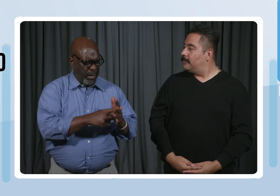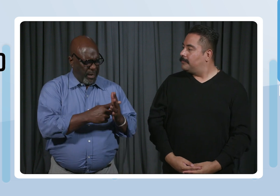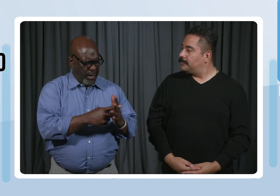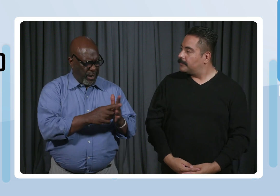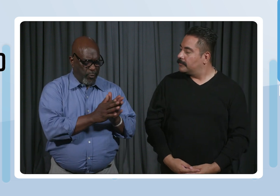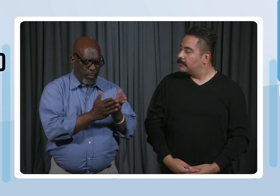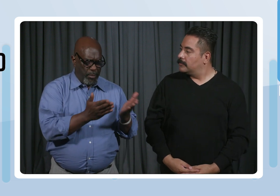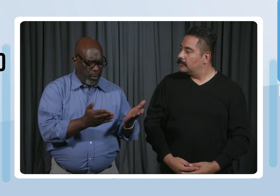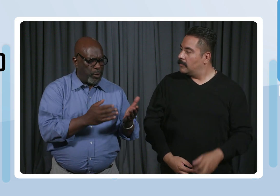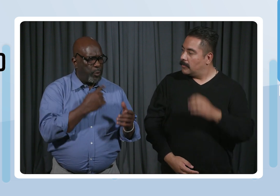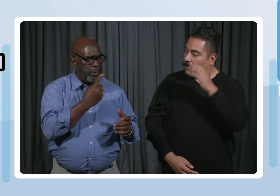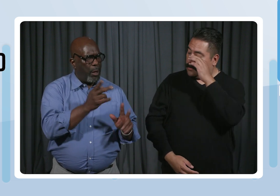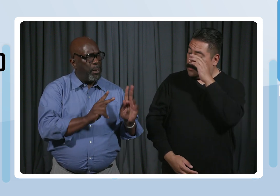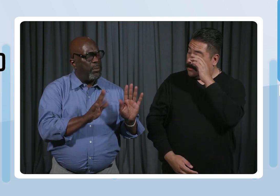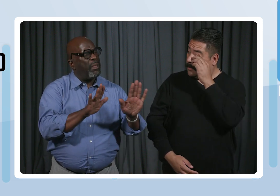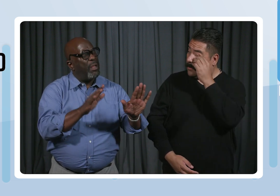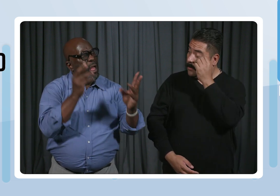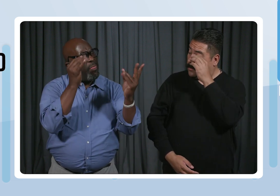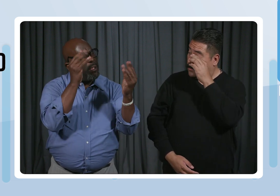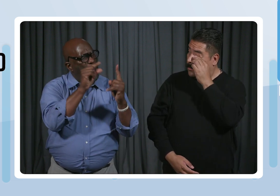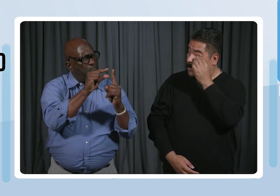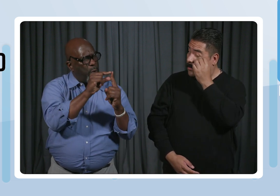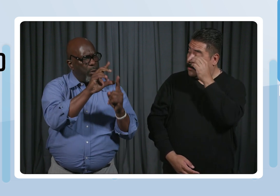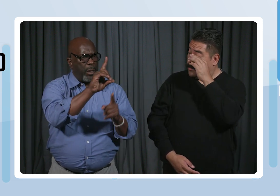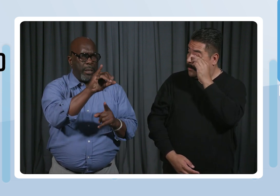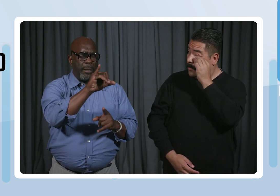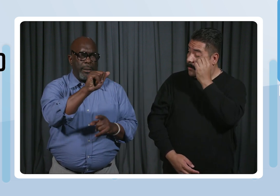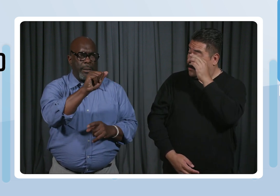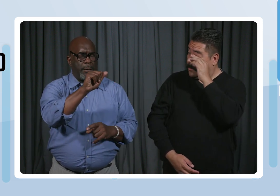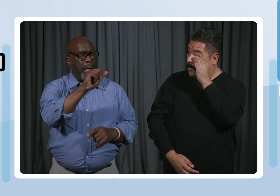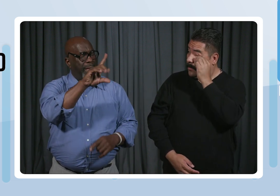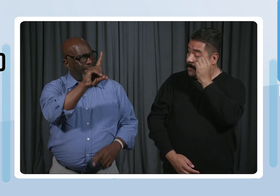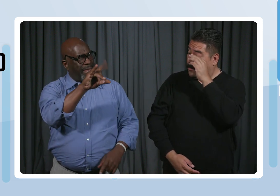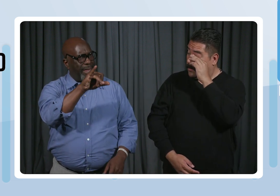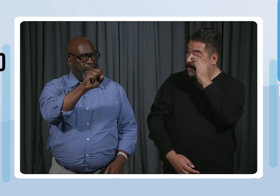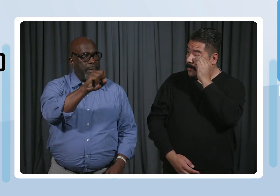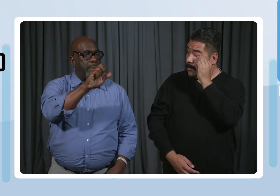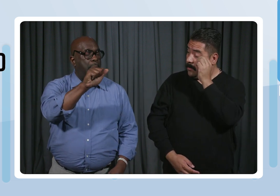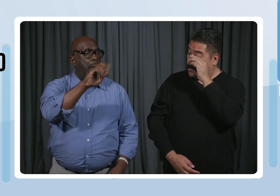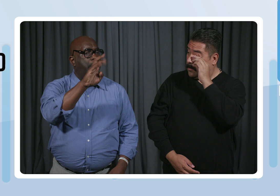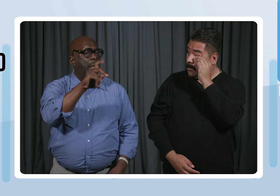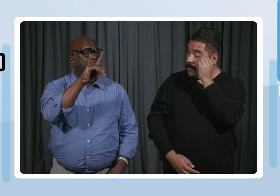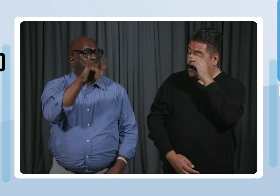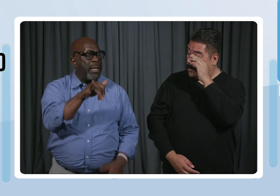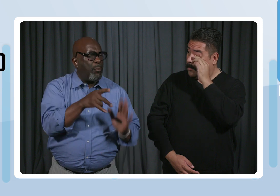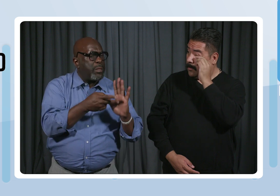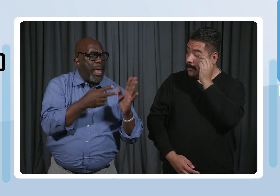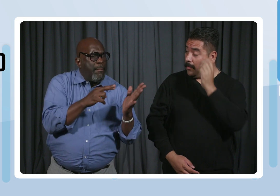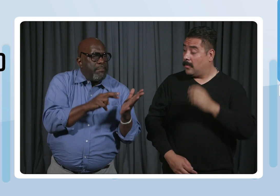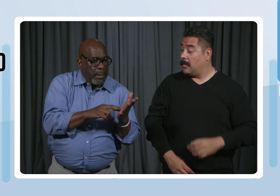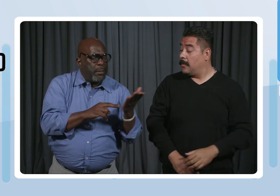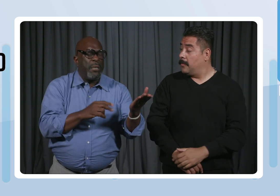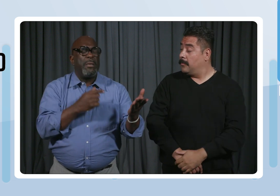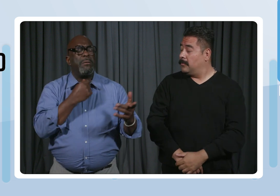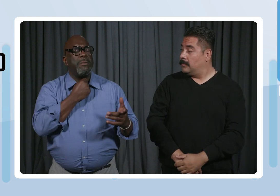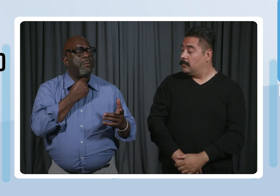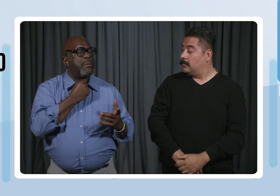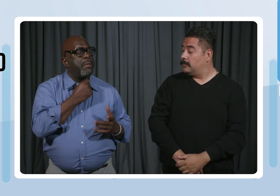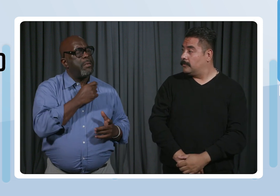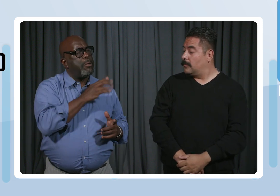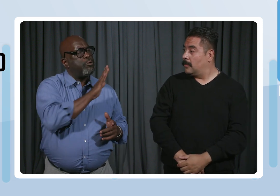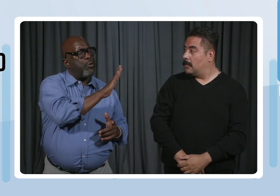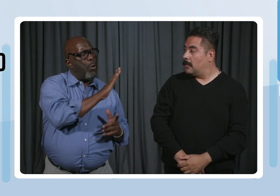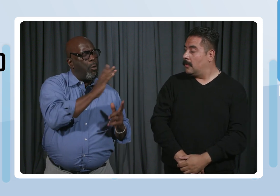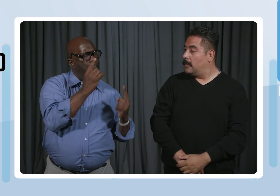about the word disability and what it means to them. Can you share with us what it means to you and how this word and